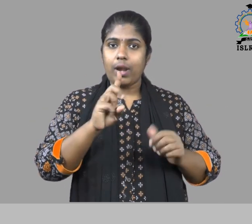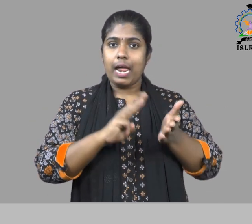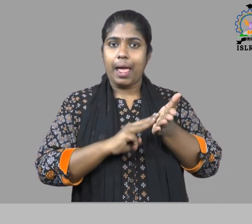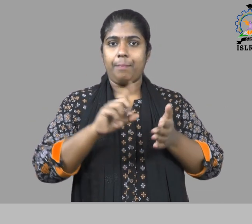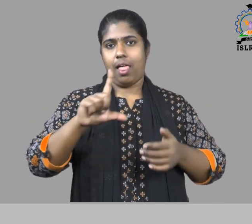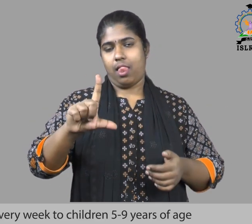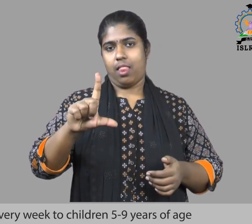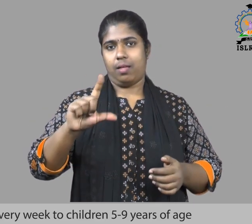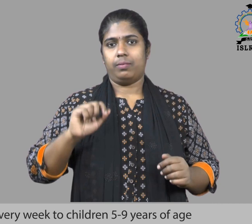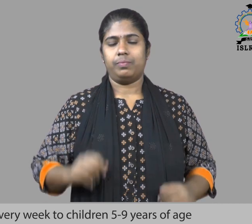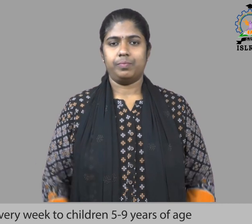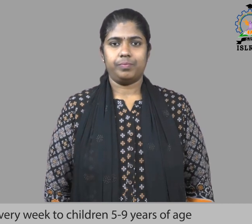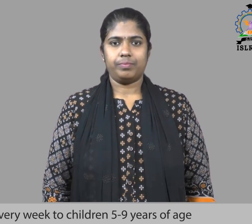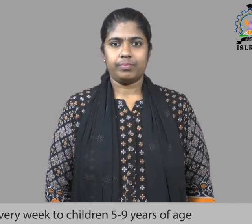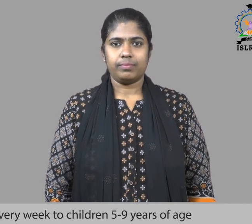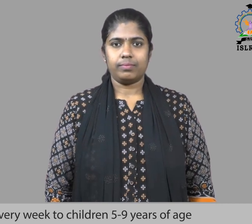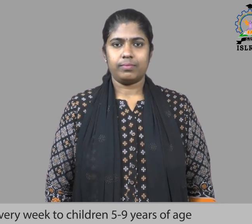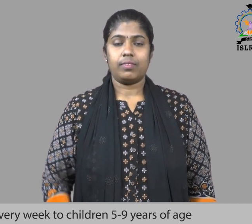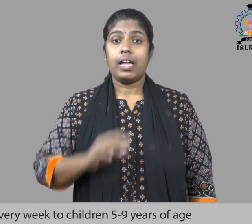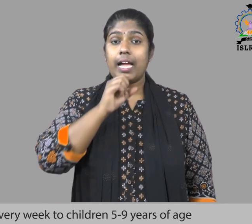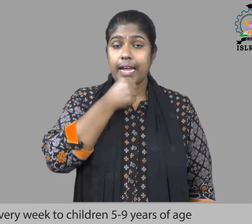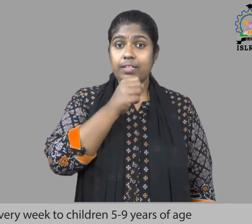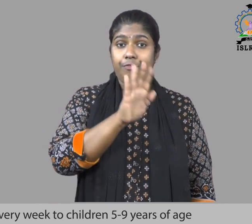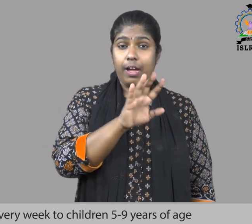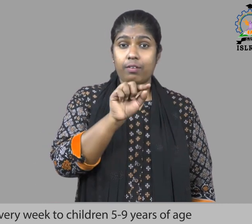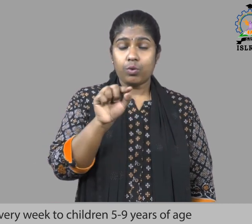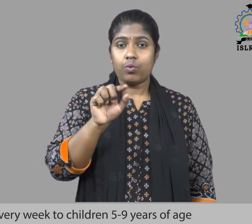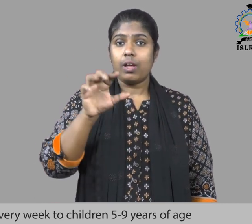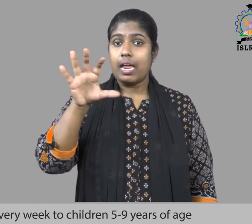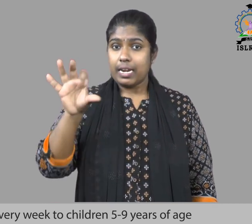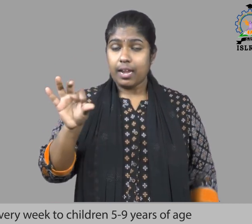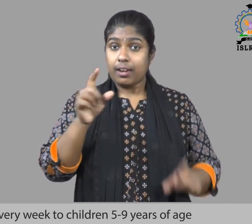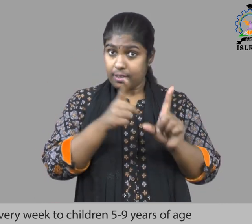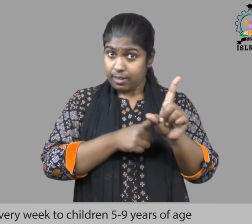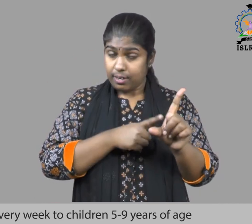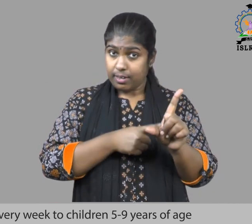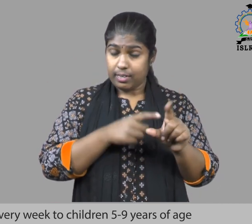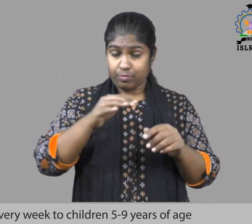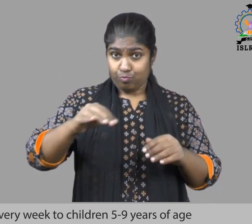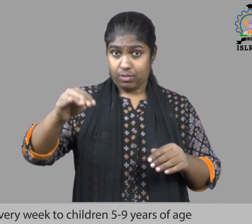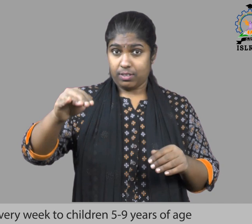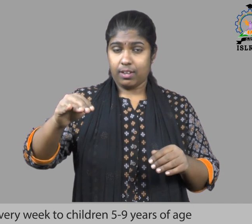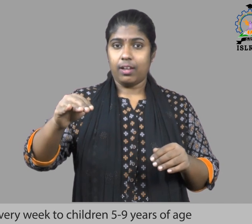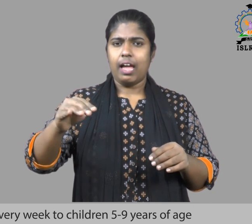1 pink IFA tablet every week to children 5 to 9 years of age.